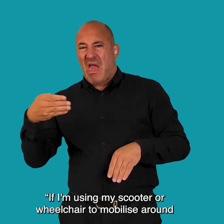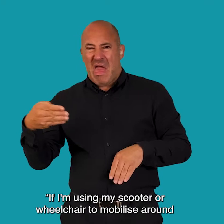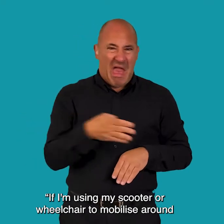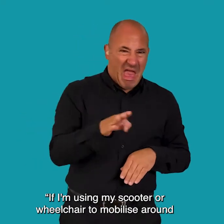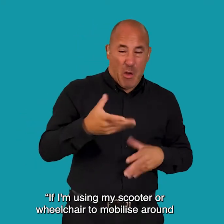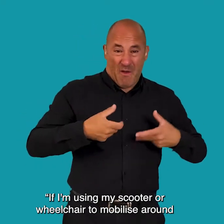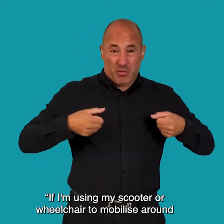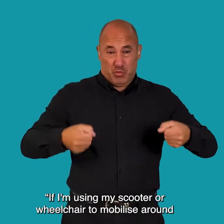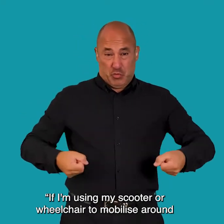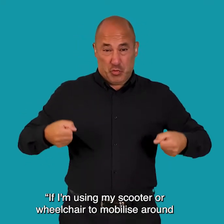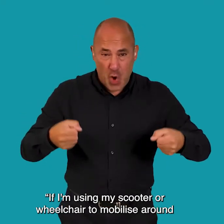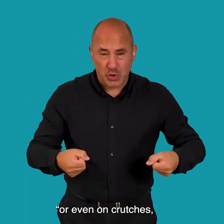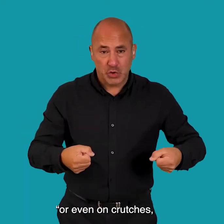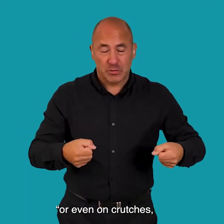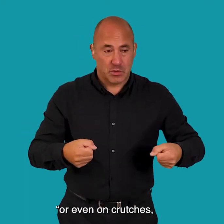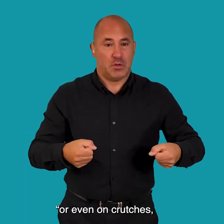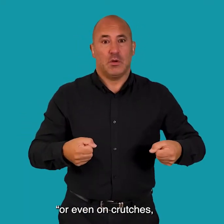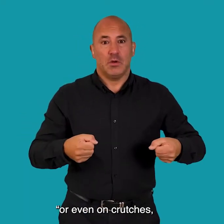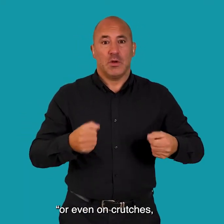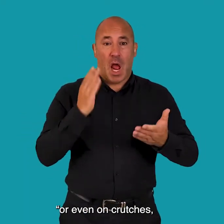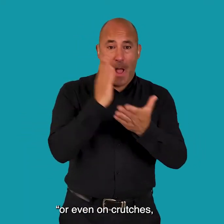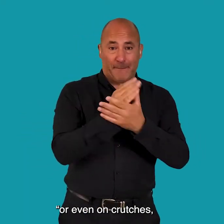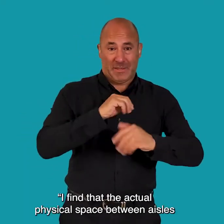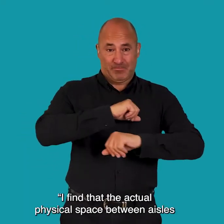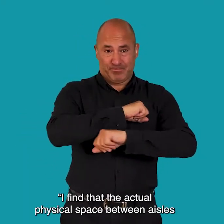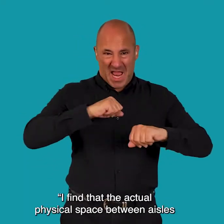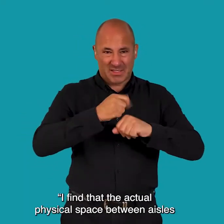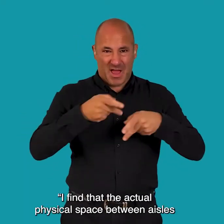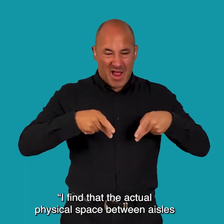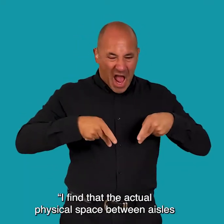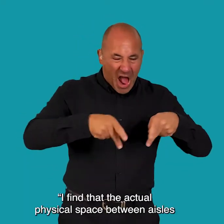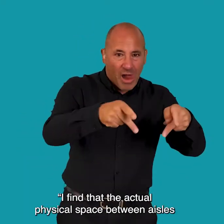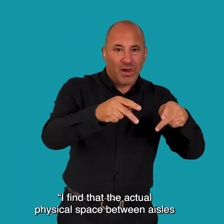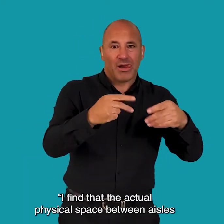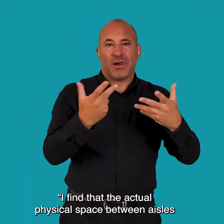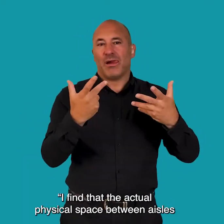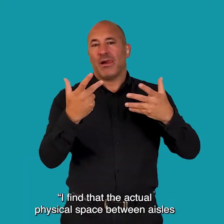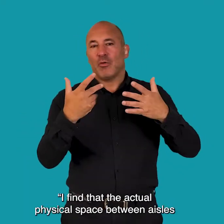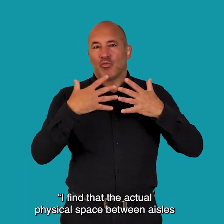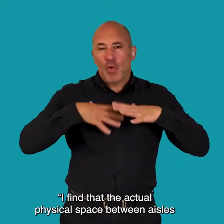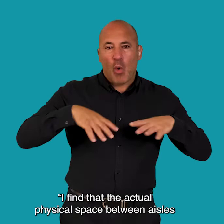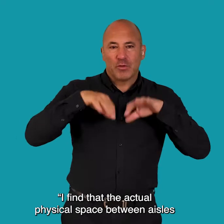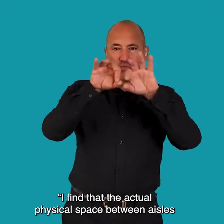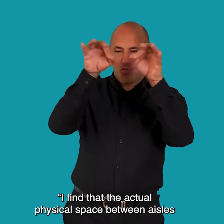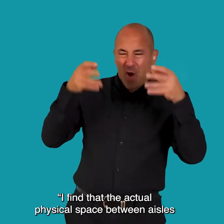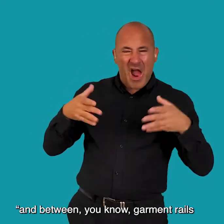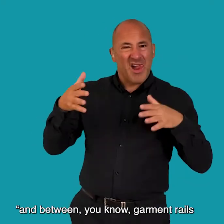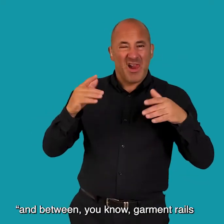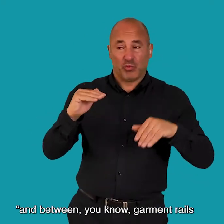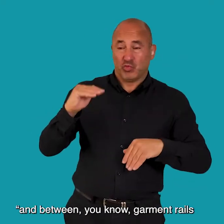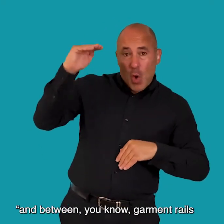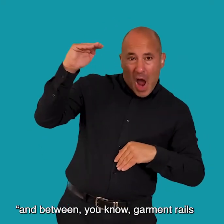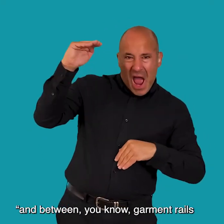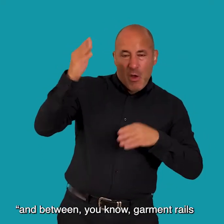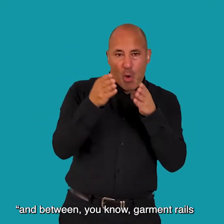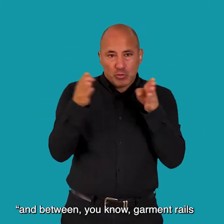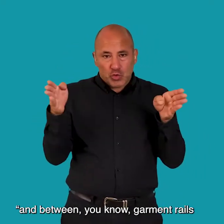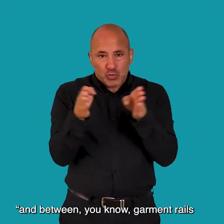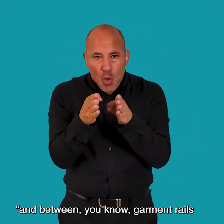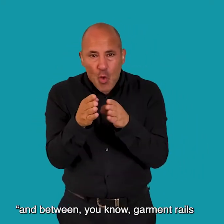to mobilise around, or even on crutches, I find that the actual physical space between aisles and between, garment rails are